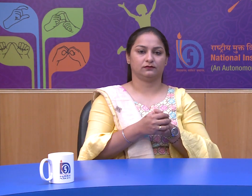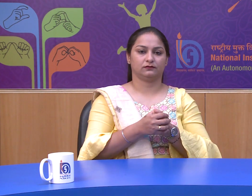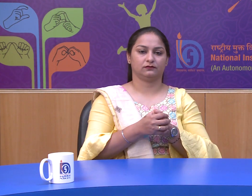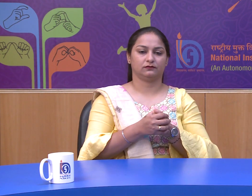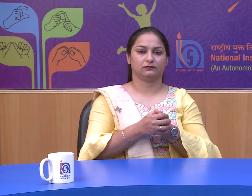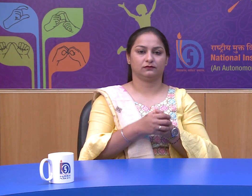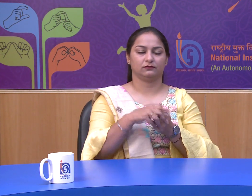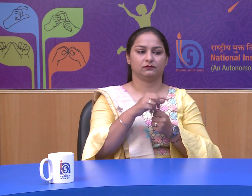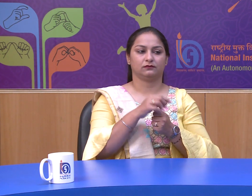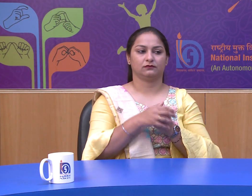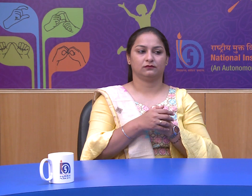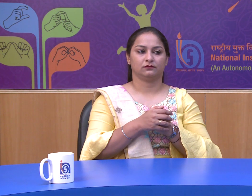and Kushnas